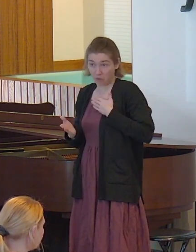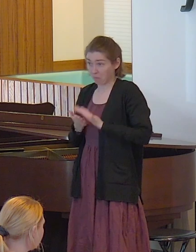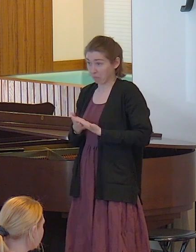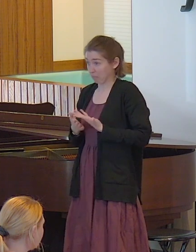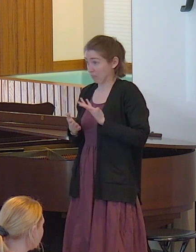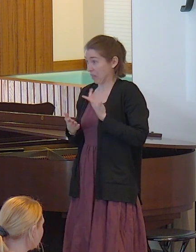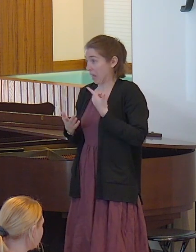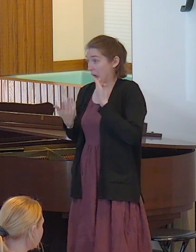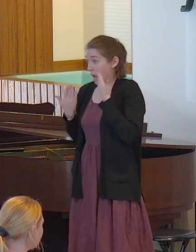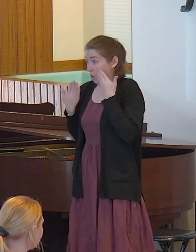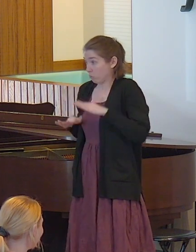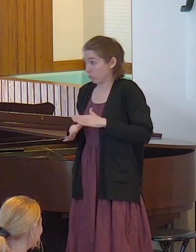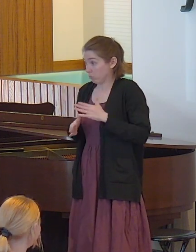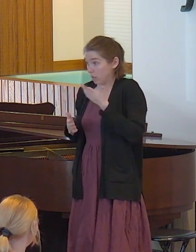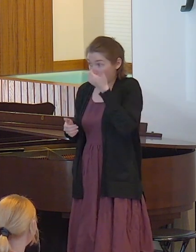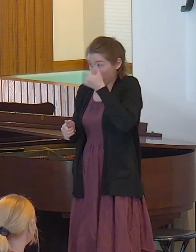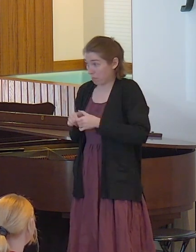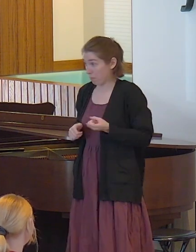don't remember.